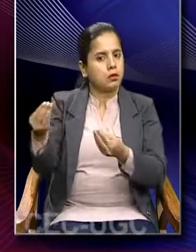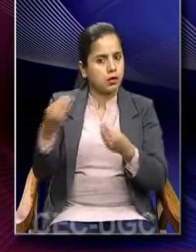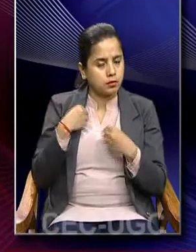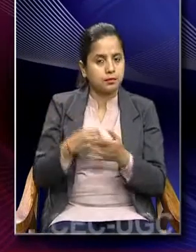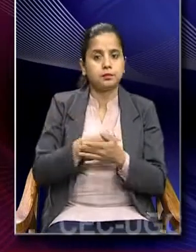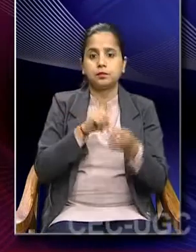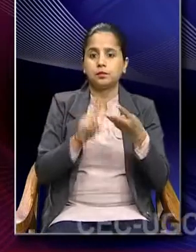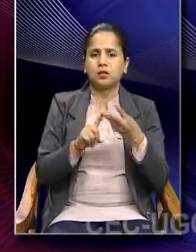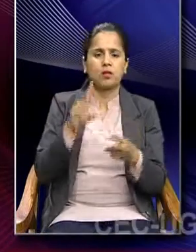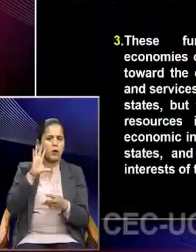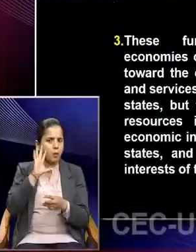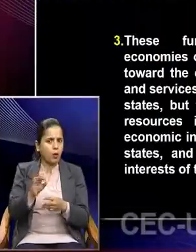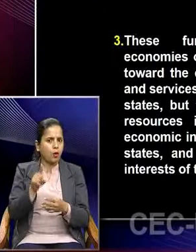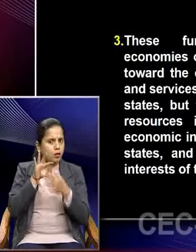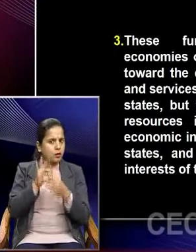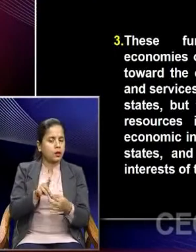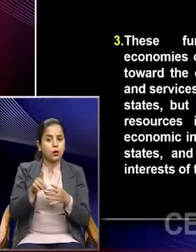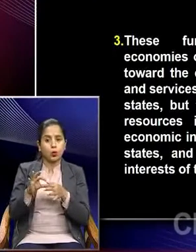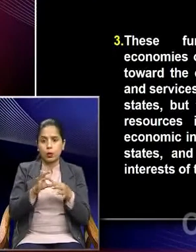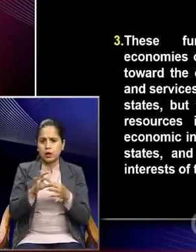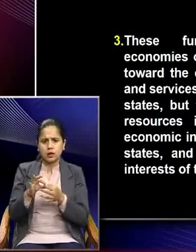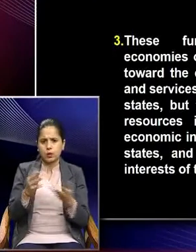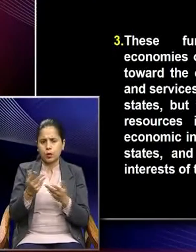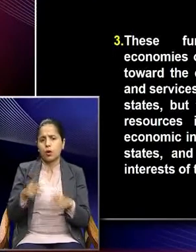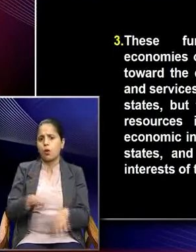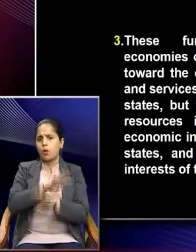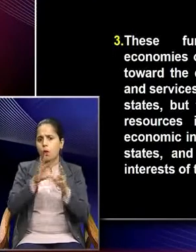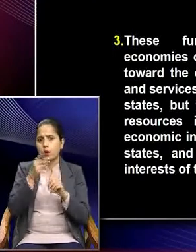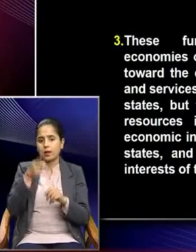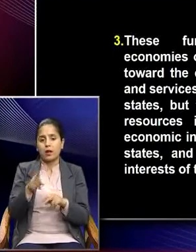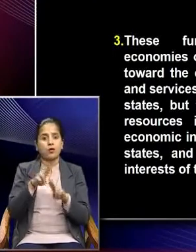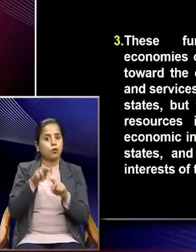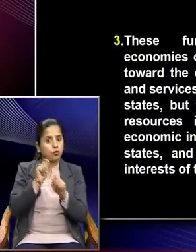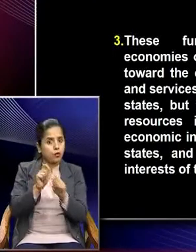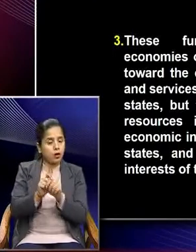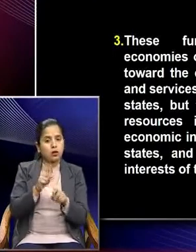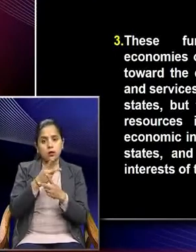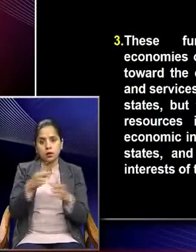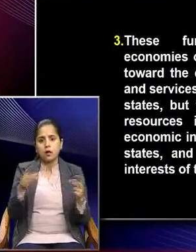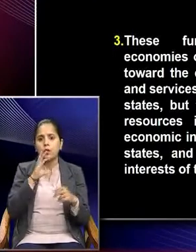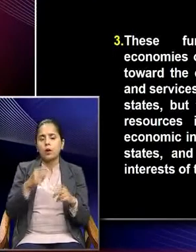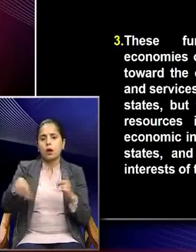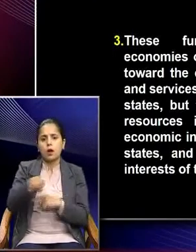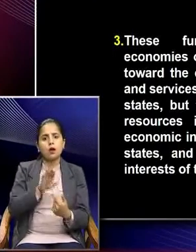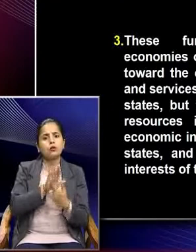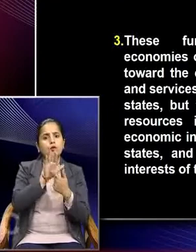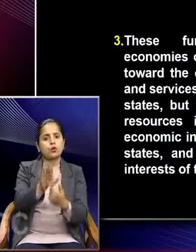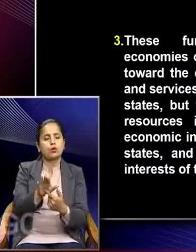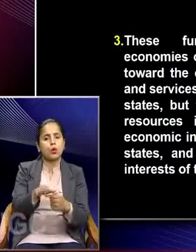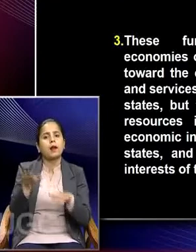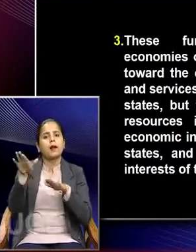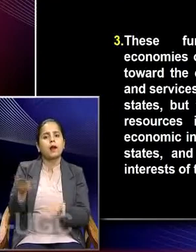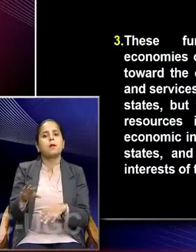Third important thing regarding this relationship is that all these functions, they orient the economies of the dependent